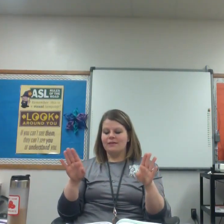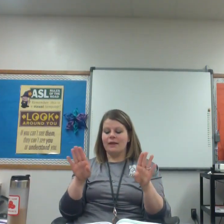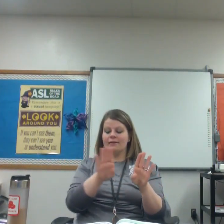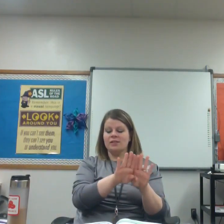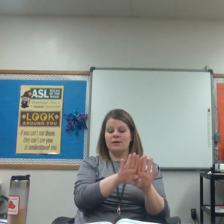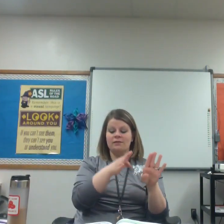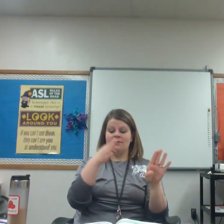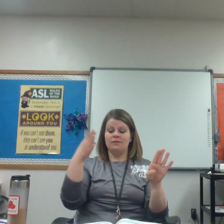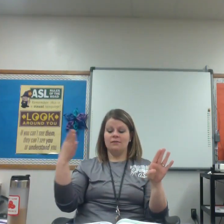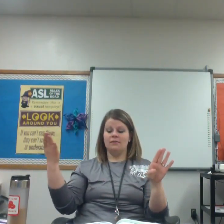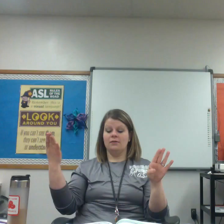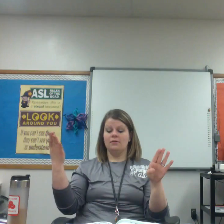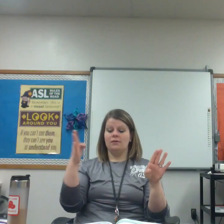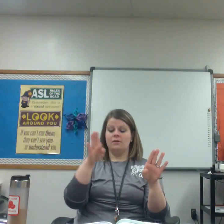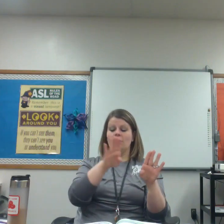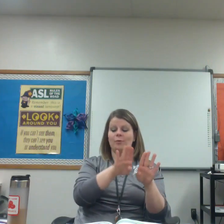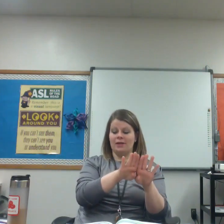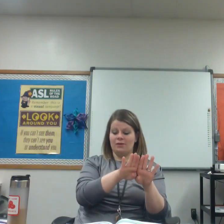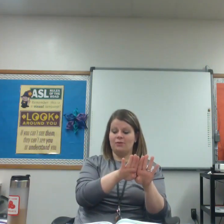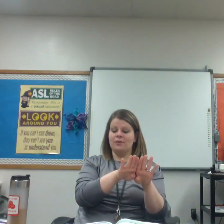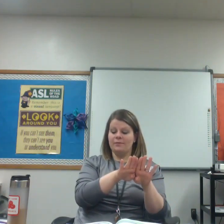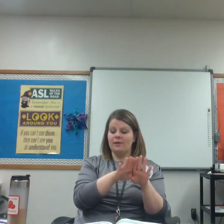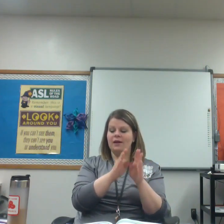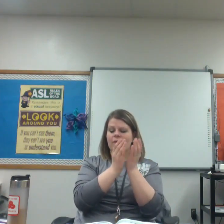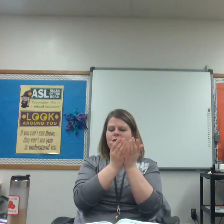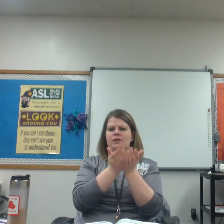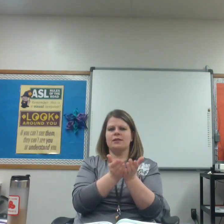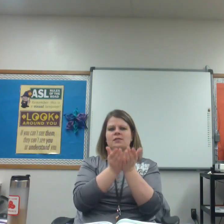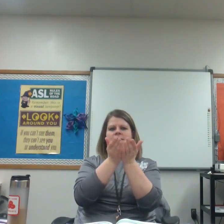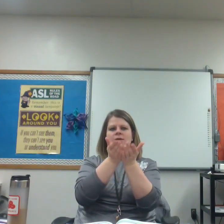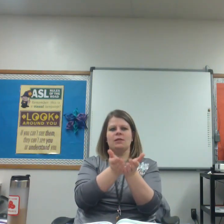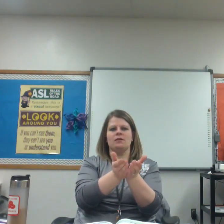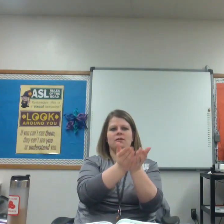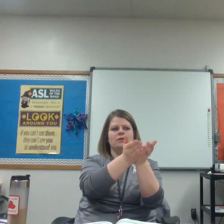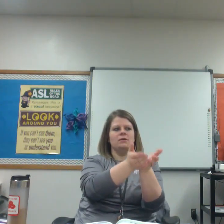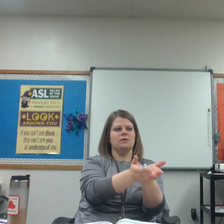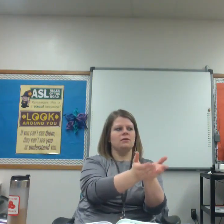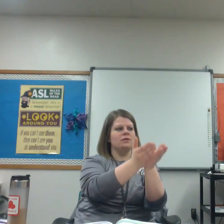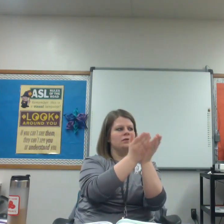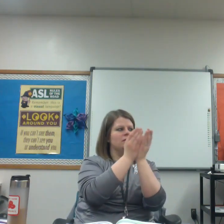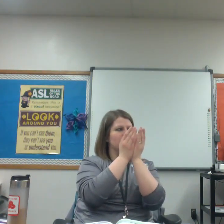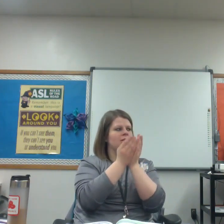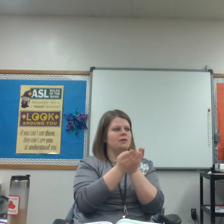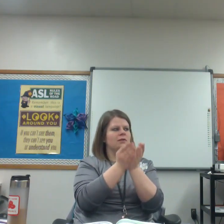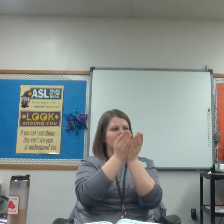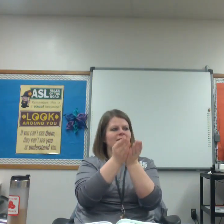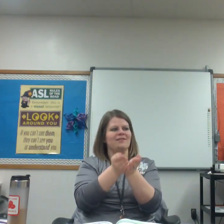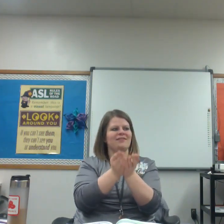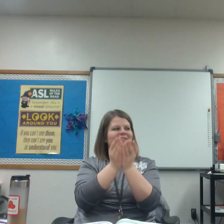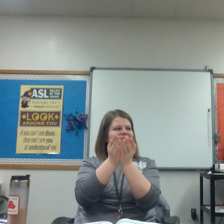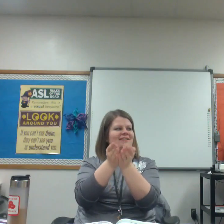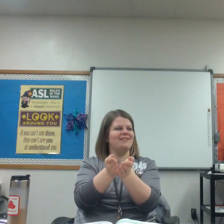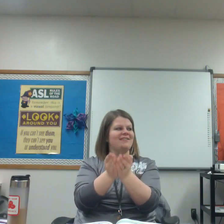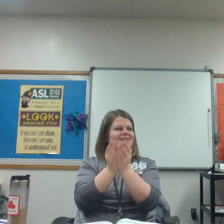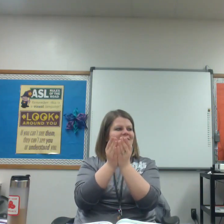Like this one, opening a door. What do you think this one could mean? Looks like begging for money.